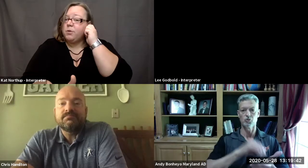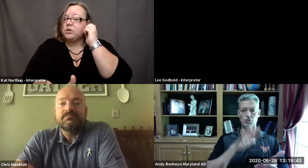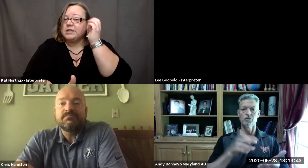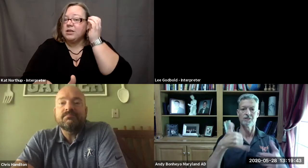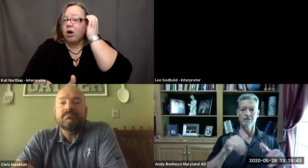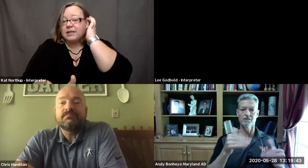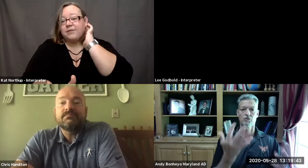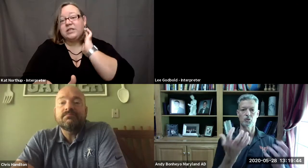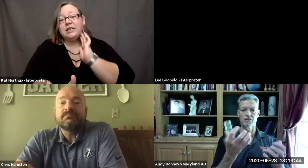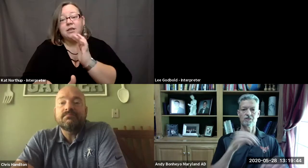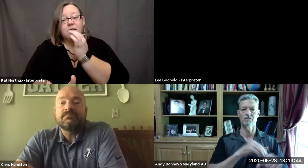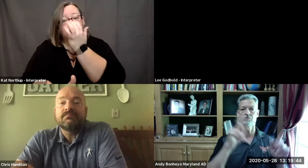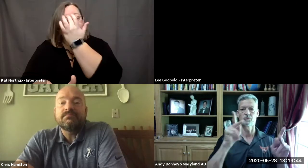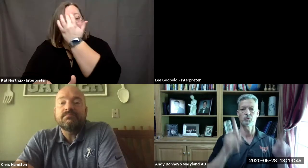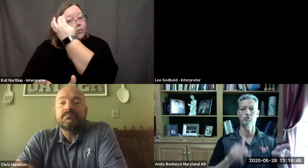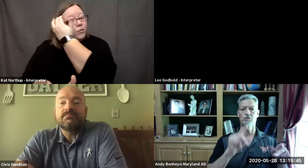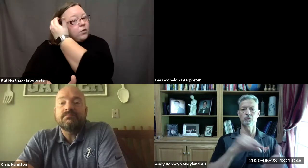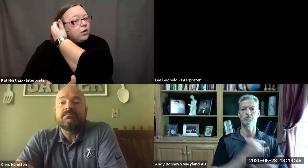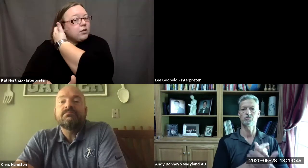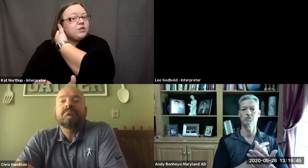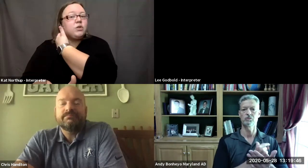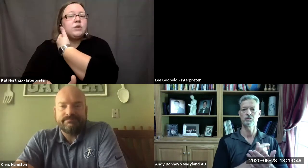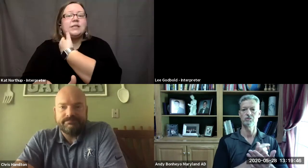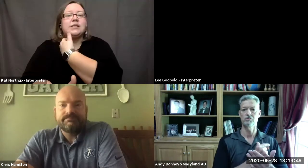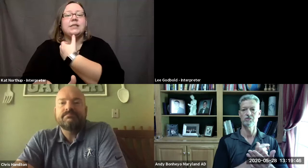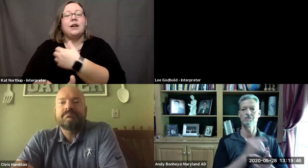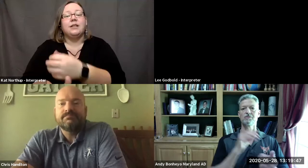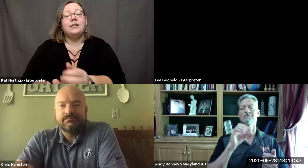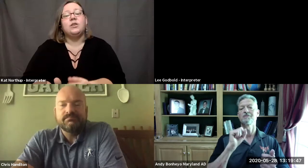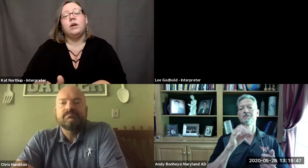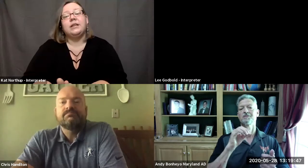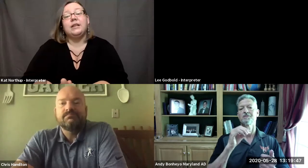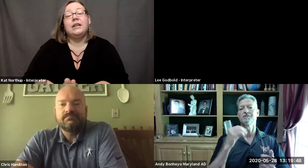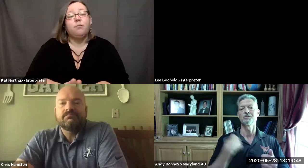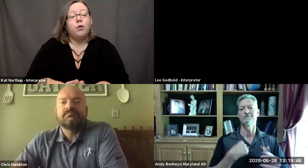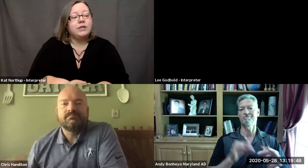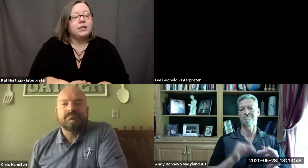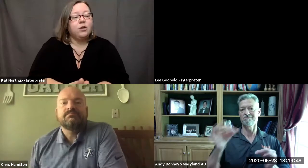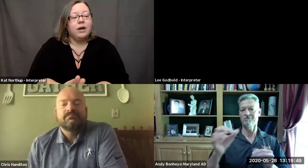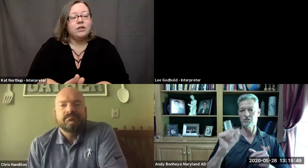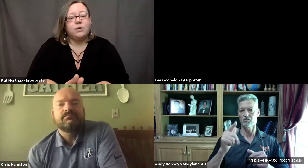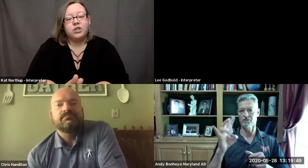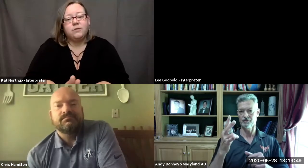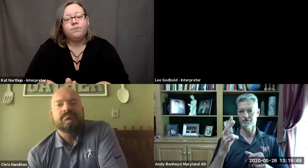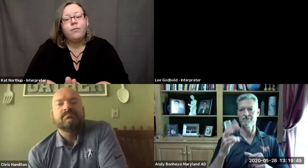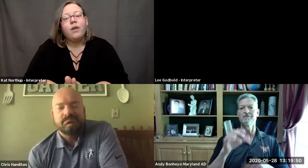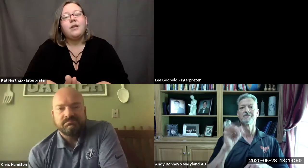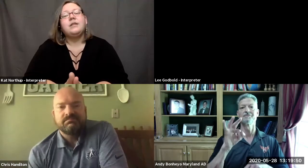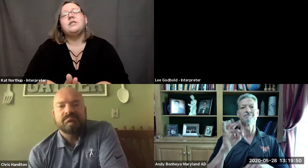postponed until August 17th. The students decided they still wanted an in-person graduation. So